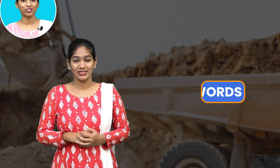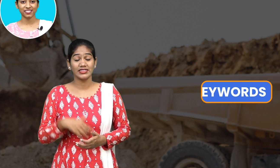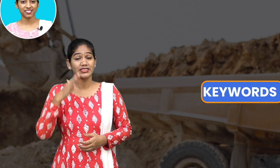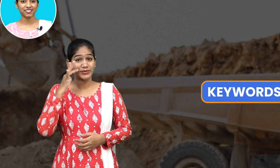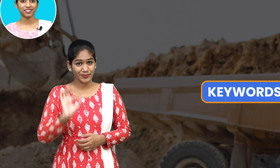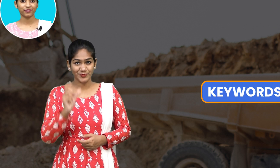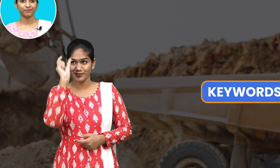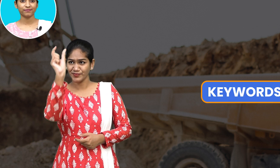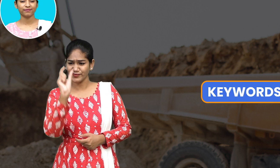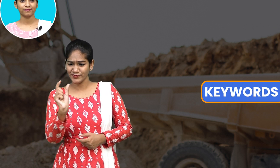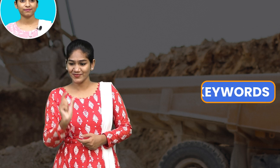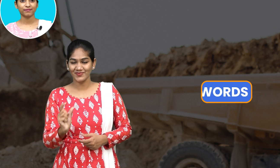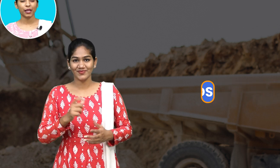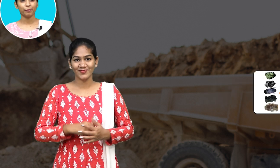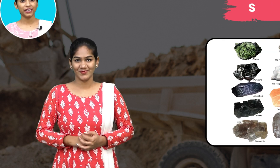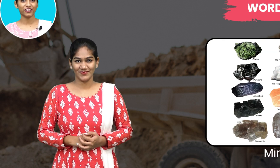Keywords.